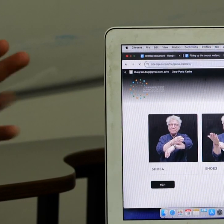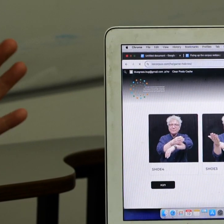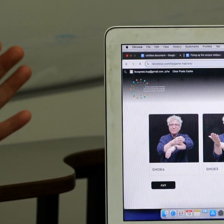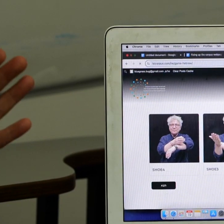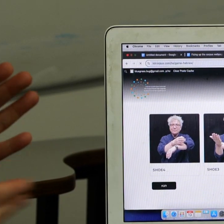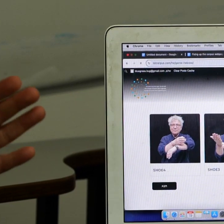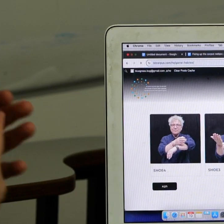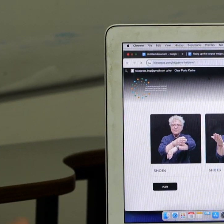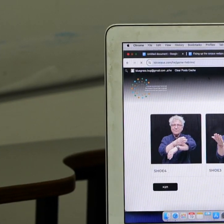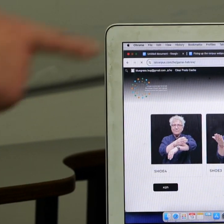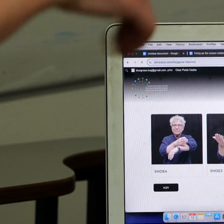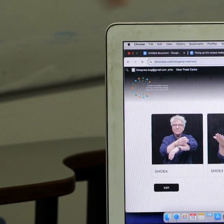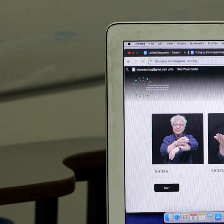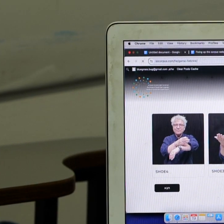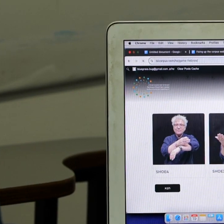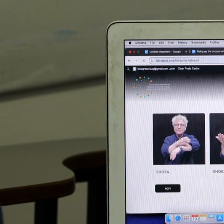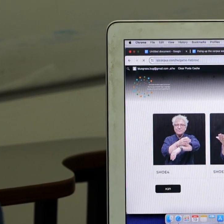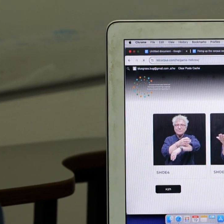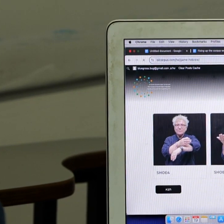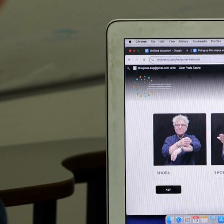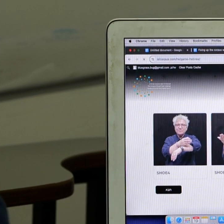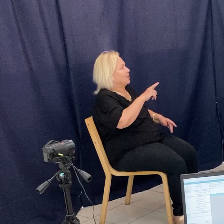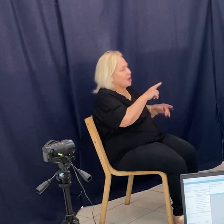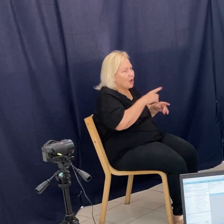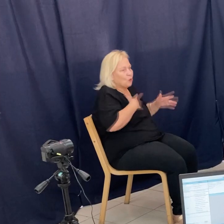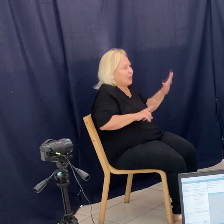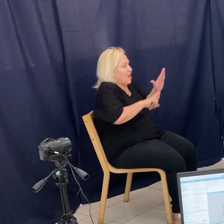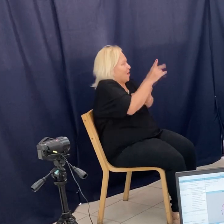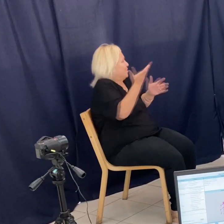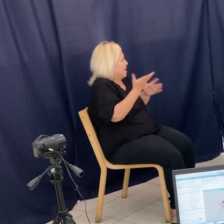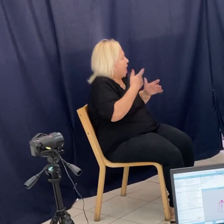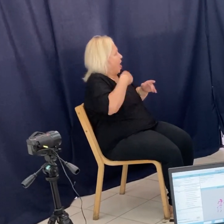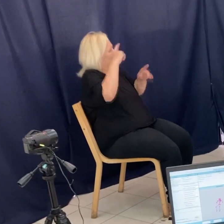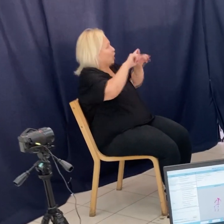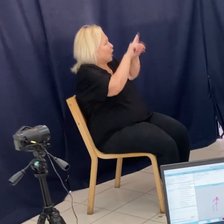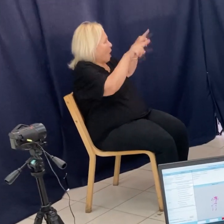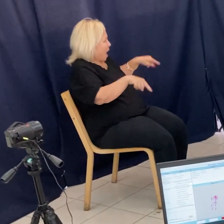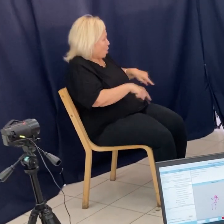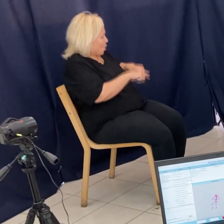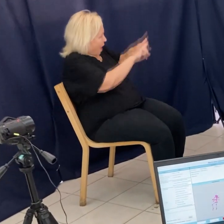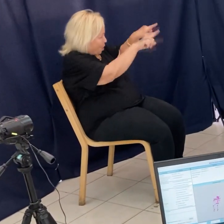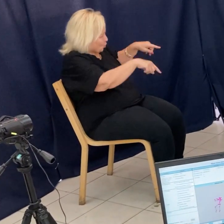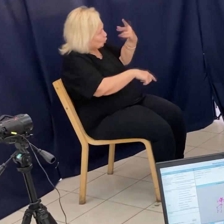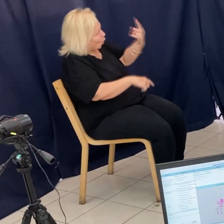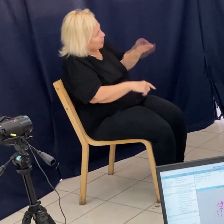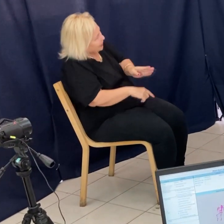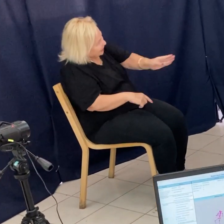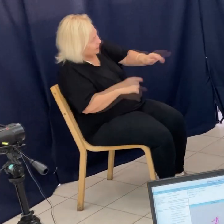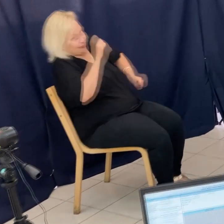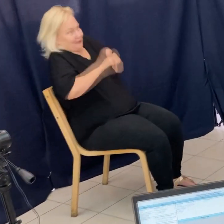representative sample of deaf people signing in a range of tasks. Our corpus consists of video recordings from 120 deaf people with a total